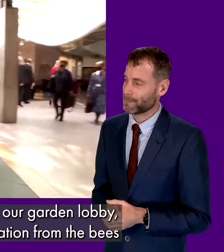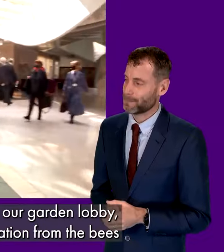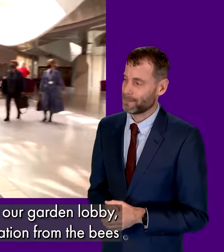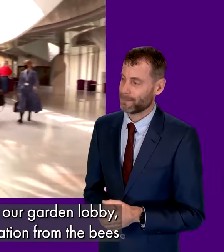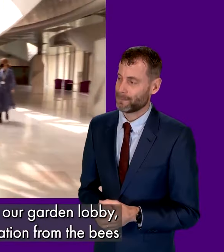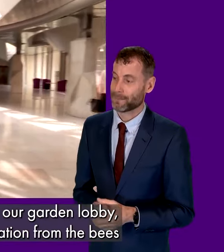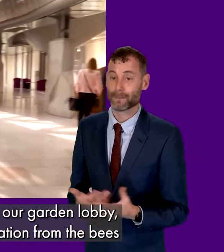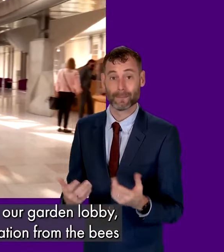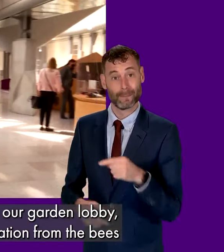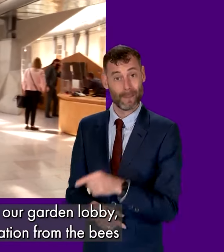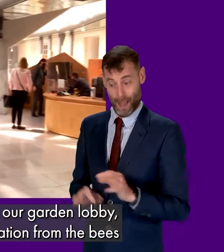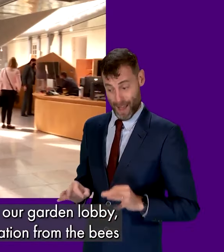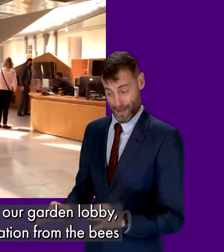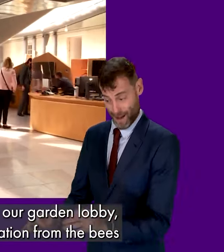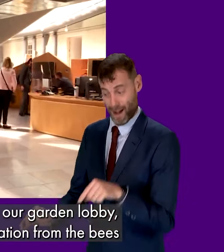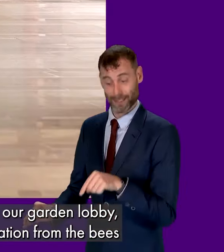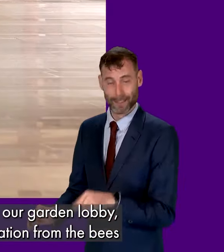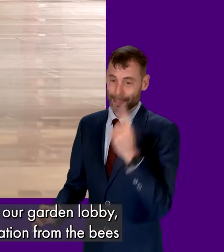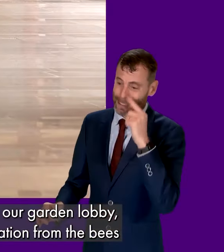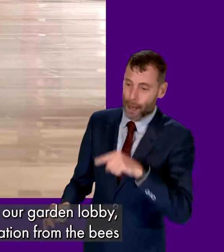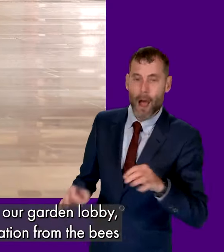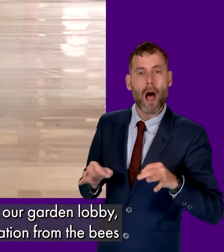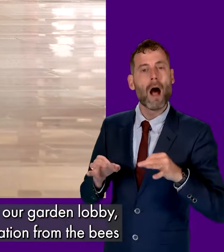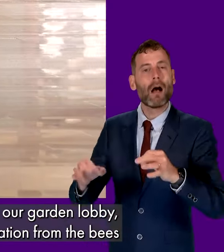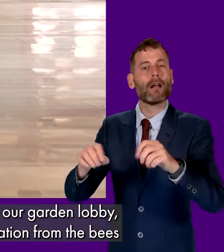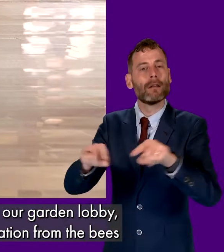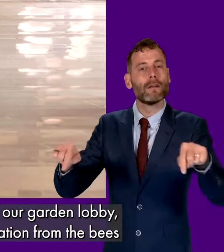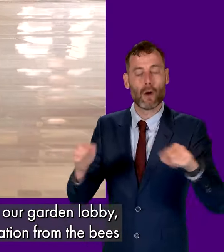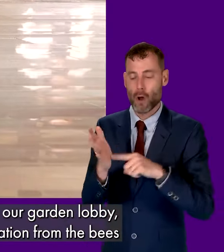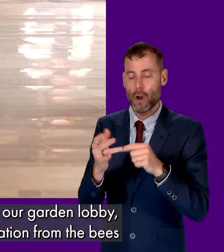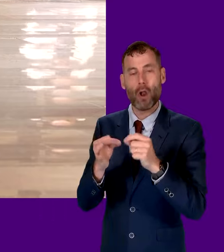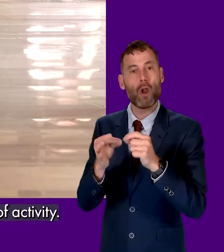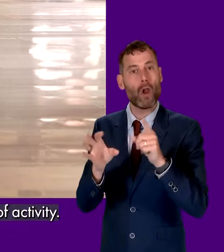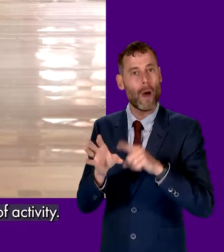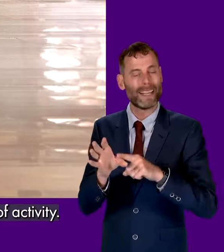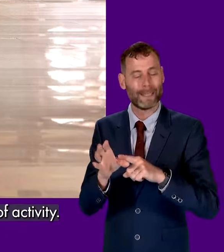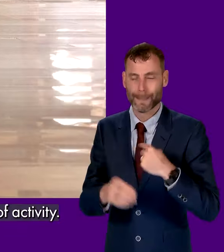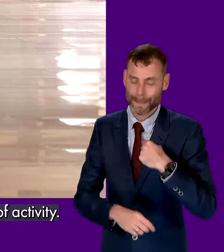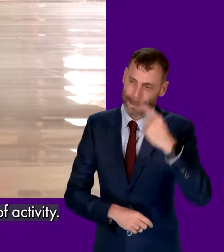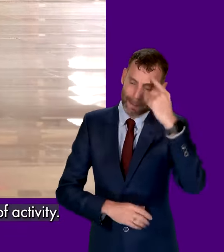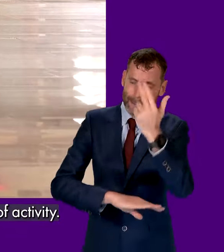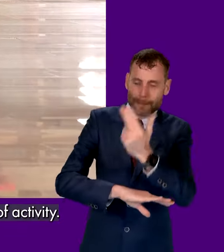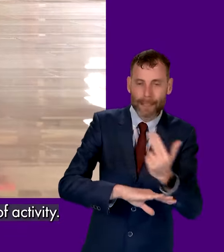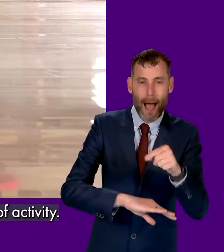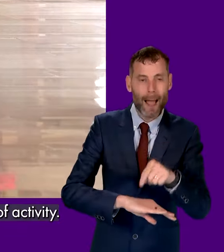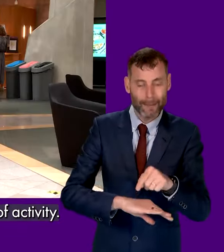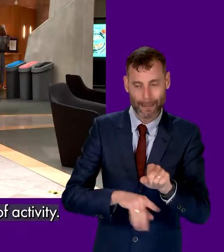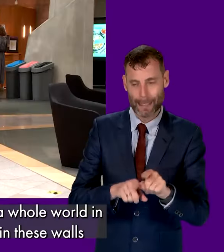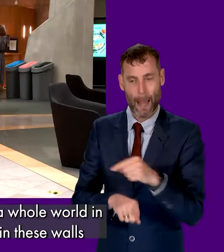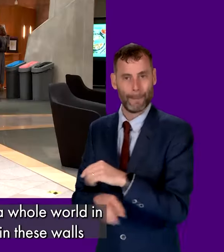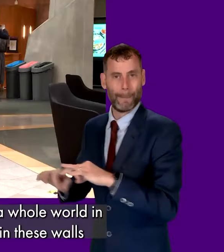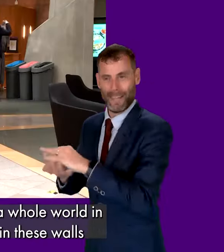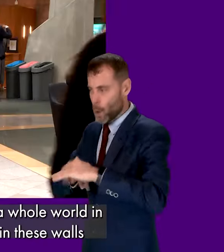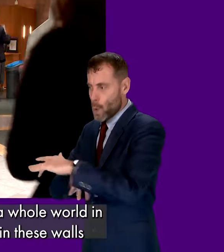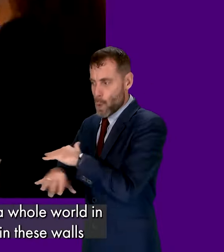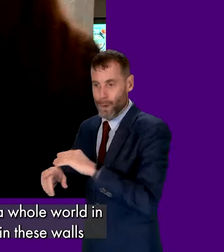Now, from our garden to our garden lobby. We've taken a little inspiration from the bees, as this is a hive of activity.